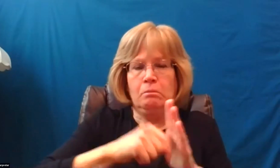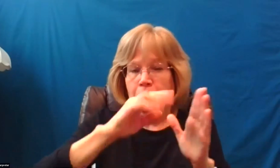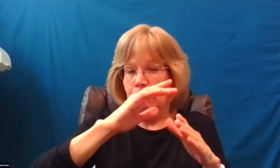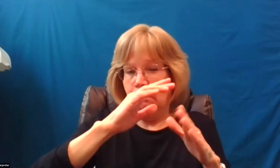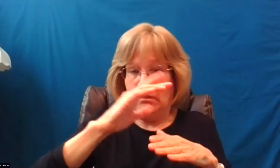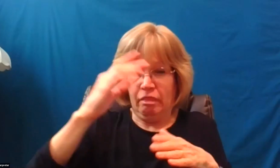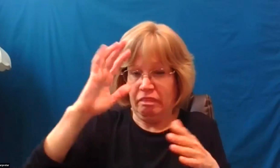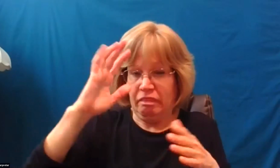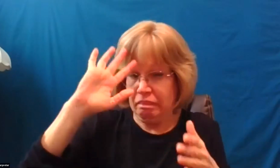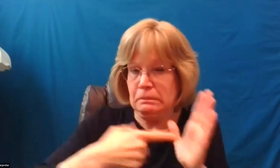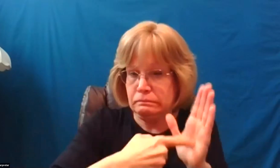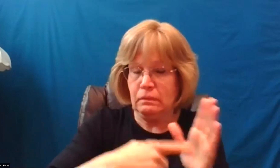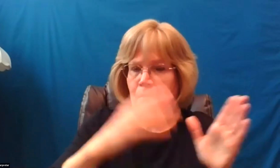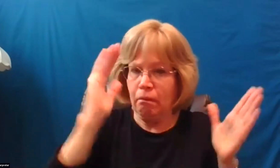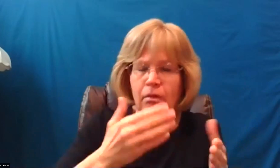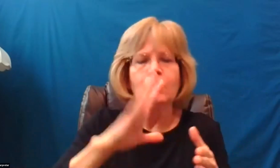on Jesus.